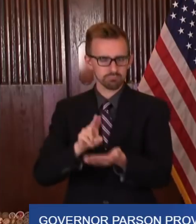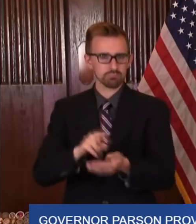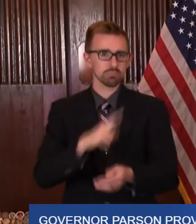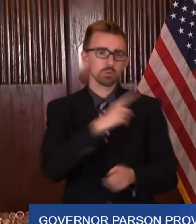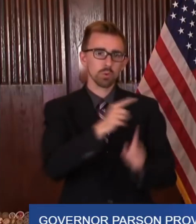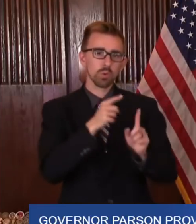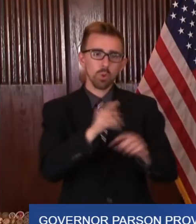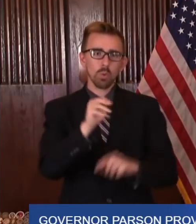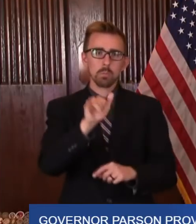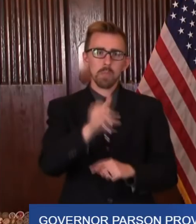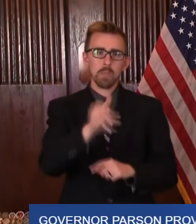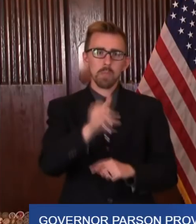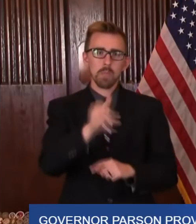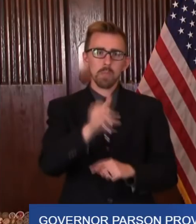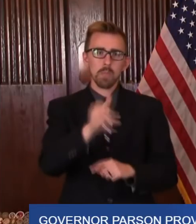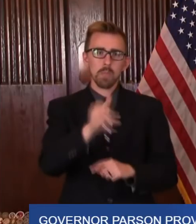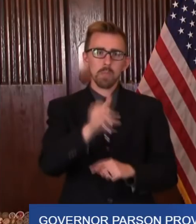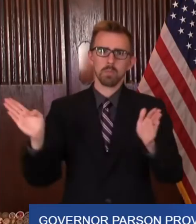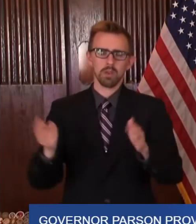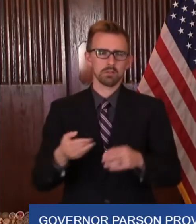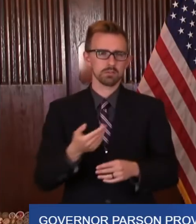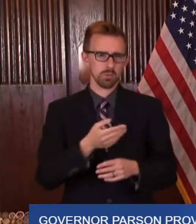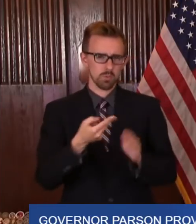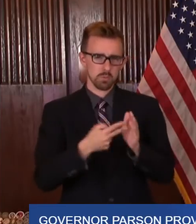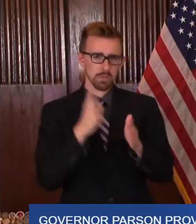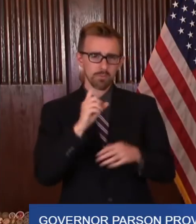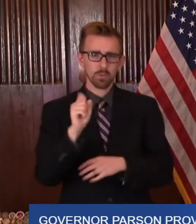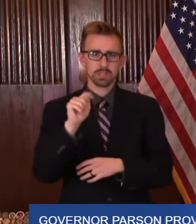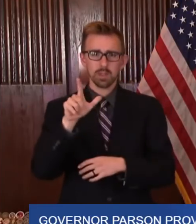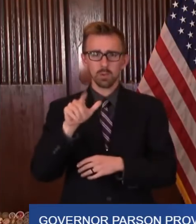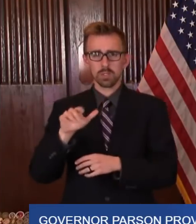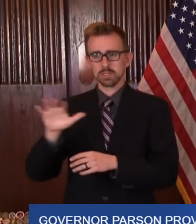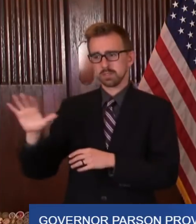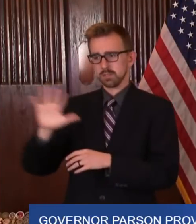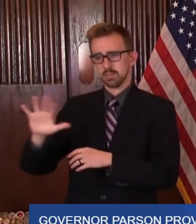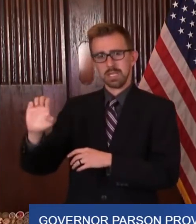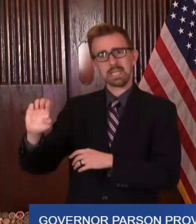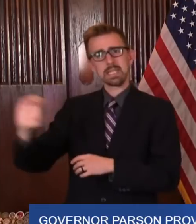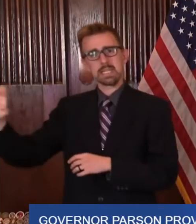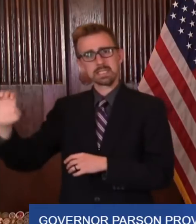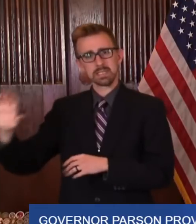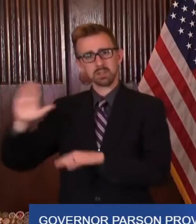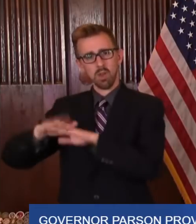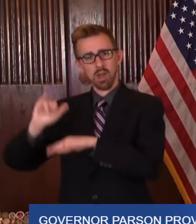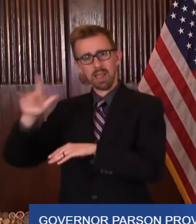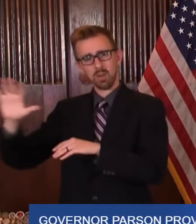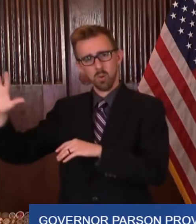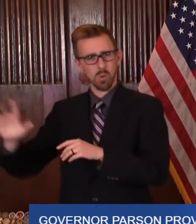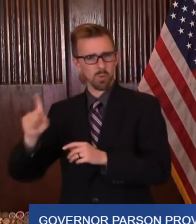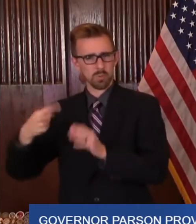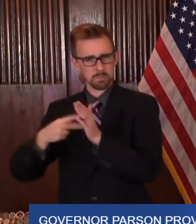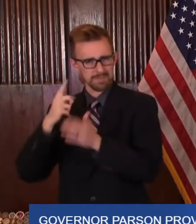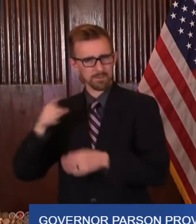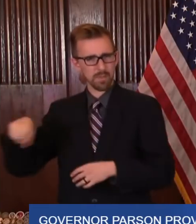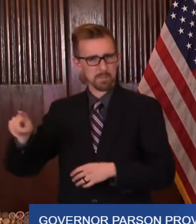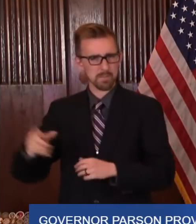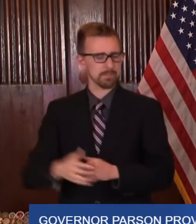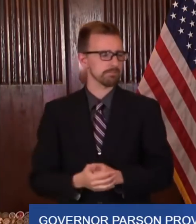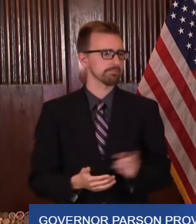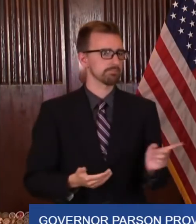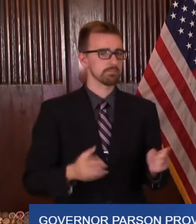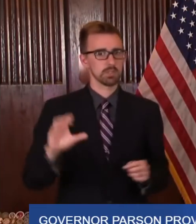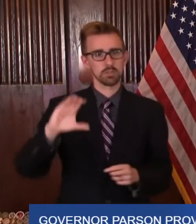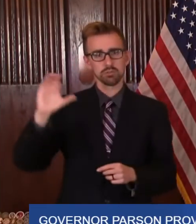businesses open by May 4th. What does this mean for the St. Louis Metro East region? You know, what they do